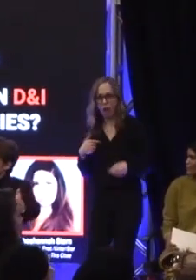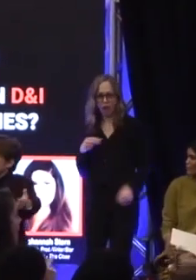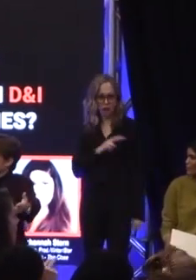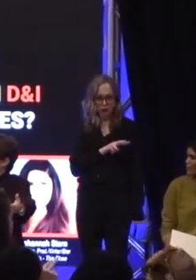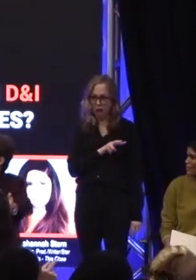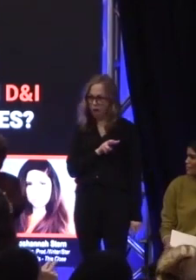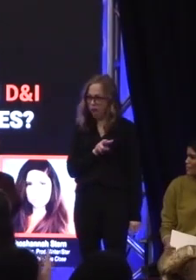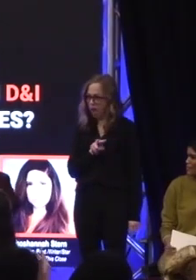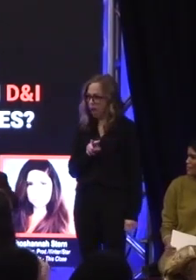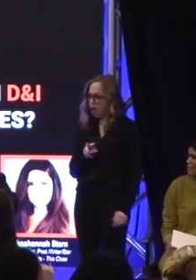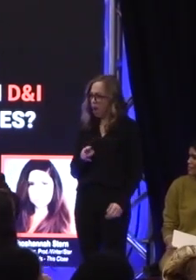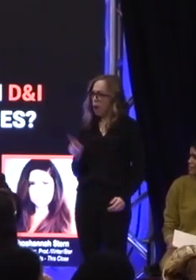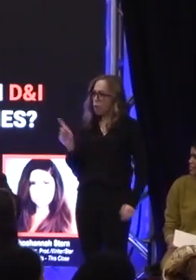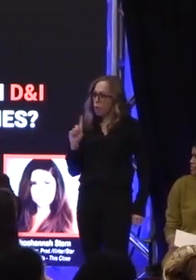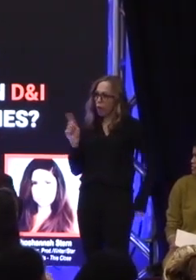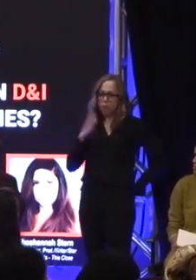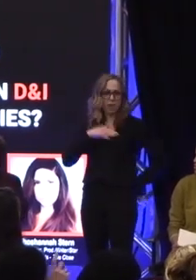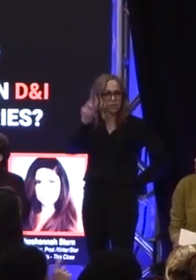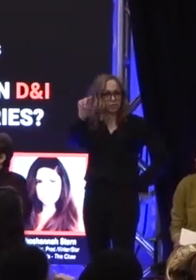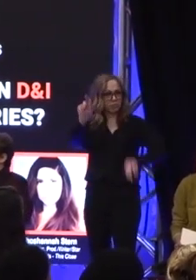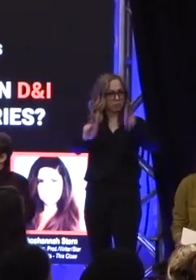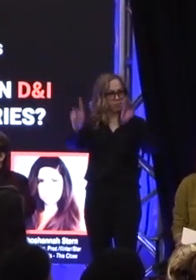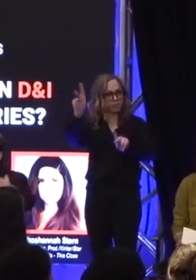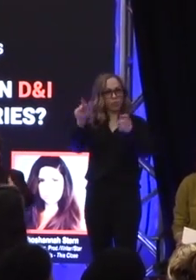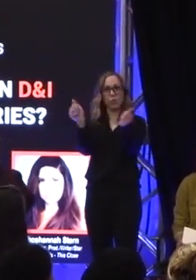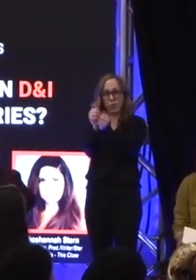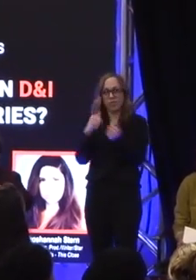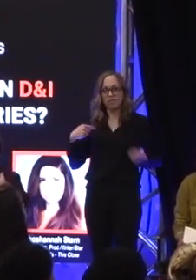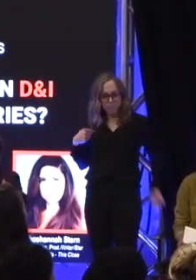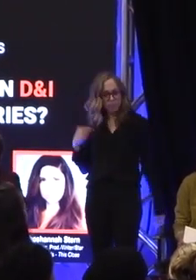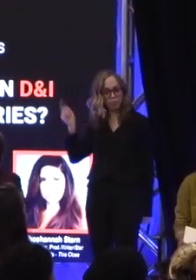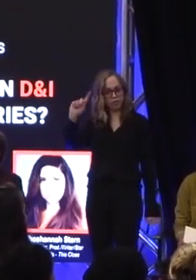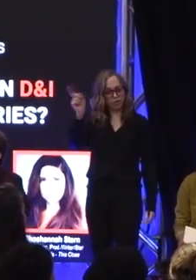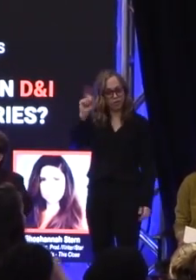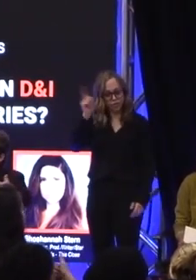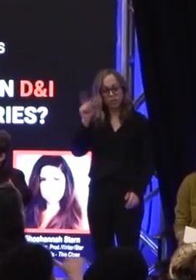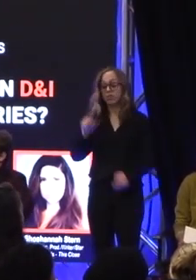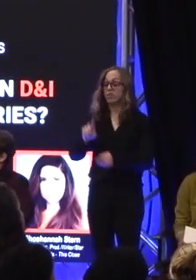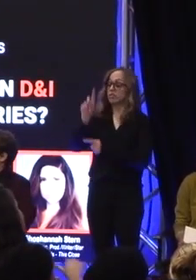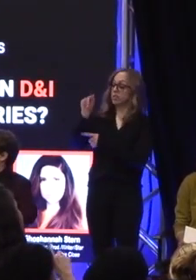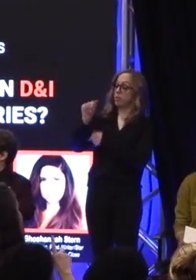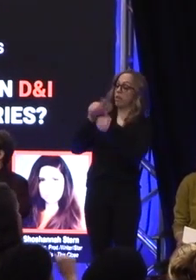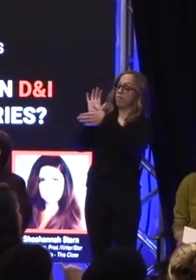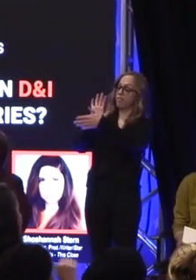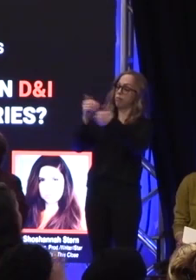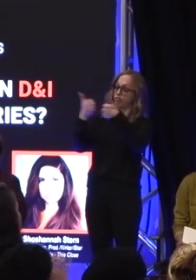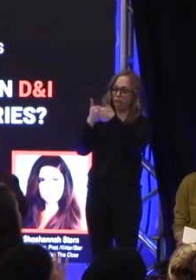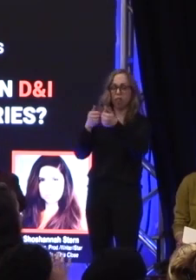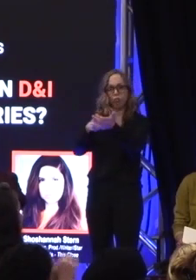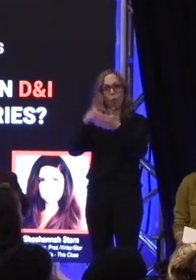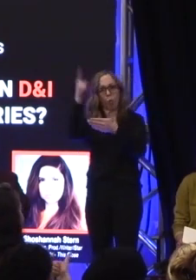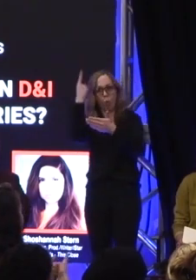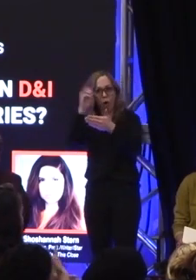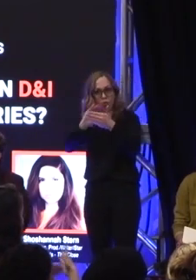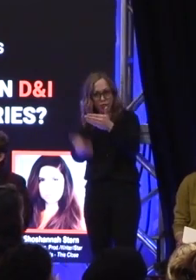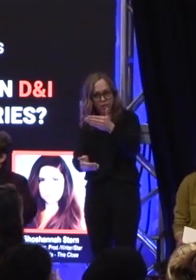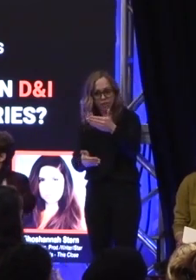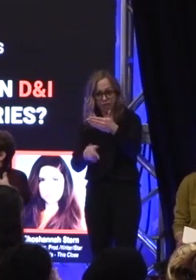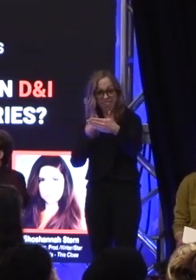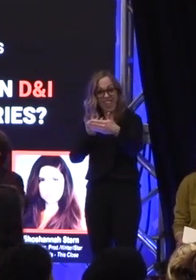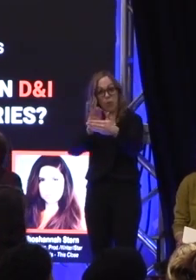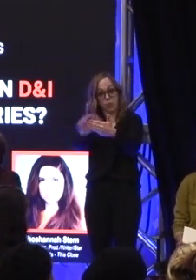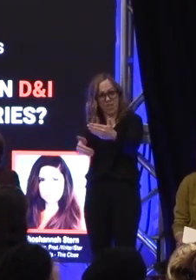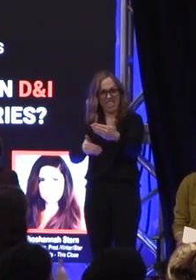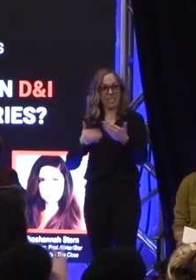I was like, why aren't more people with disabilities doing this? So I launched the Disability Film Challenge, a weekend film competition where over the course of a